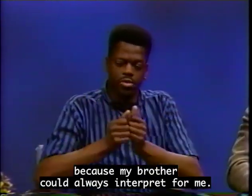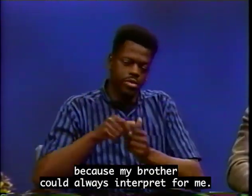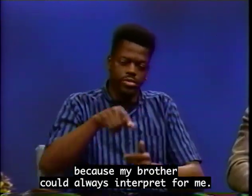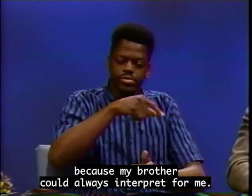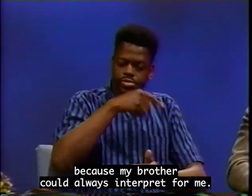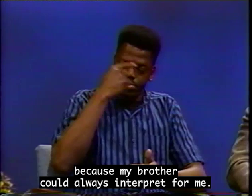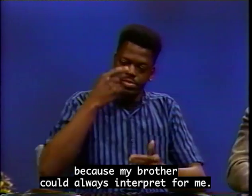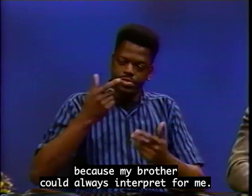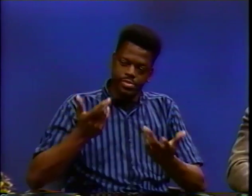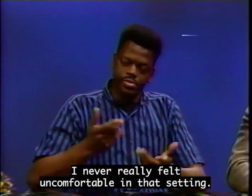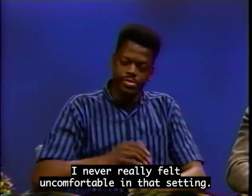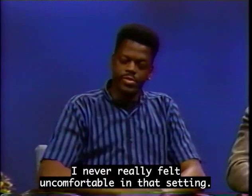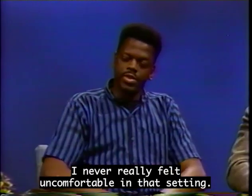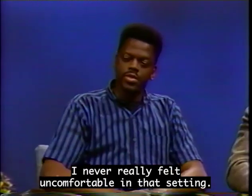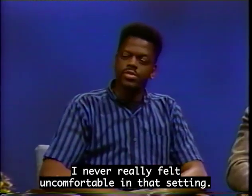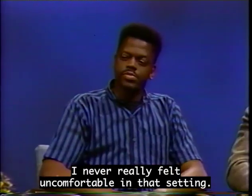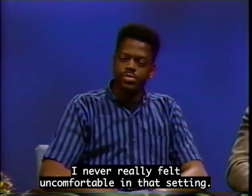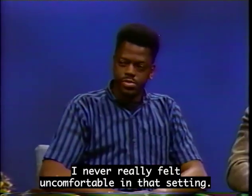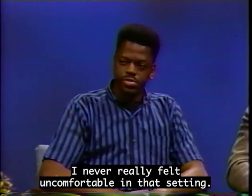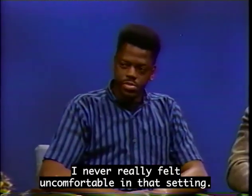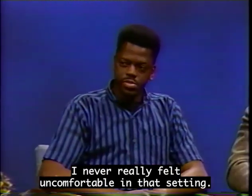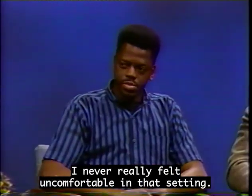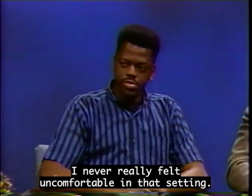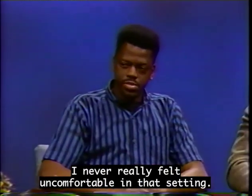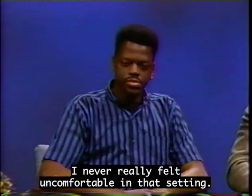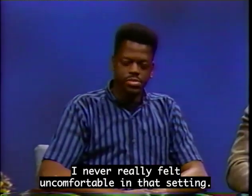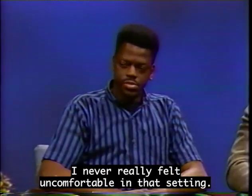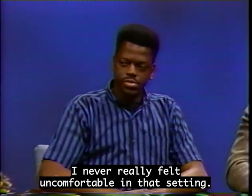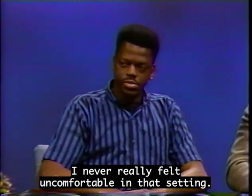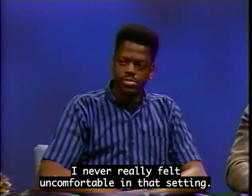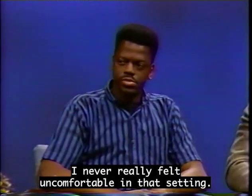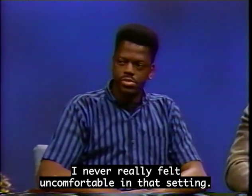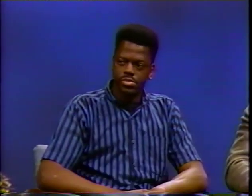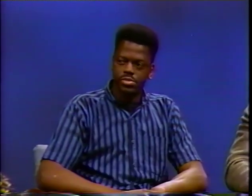me. I never really felt uncomfortable in that setting.